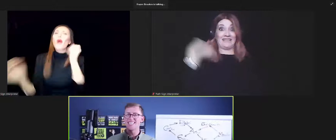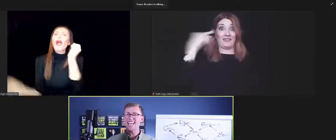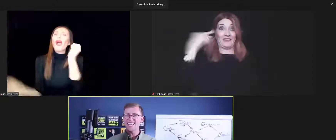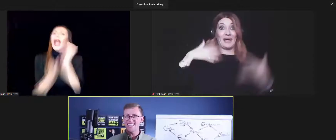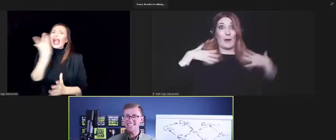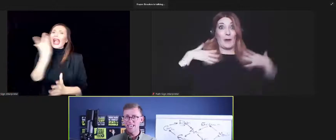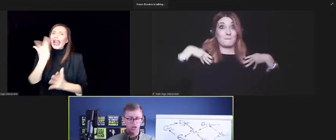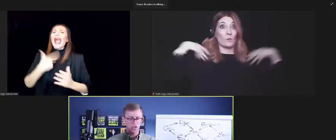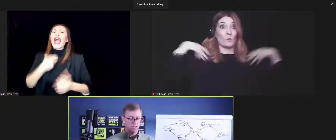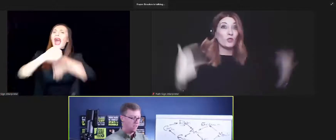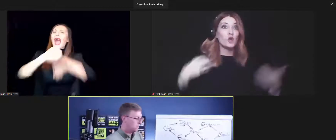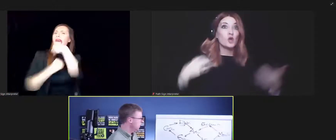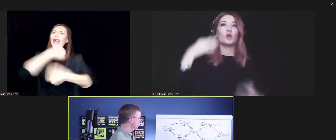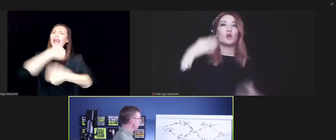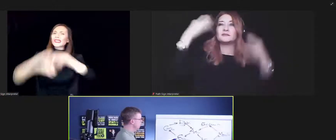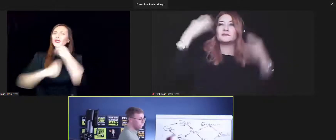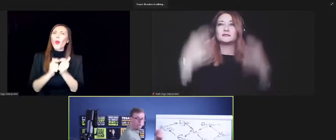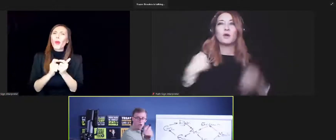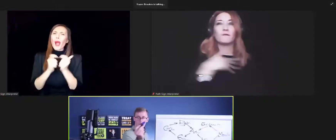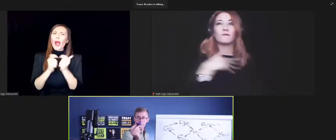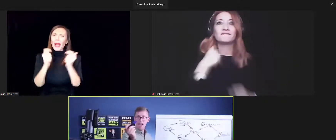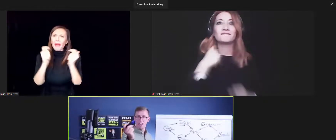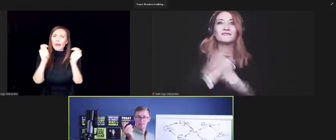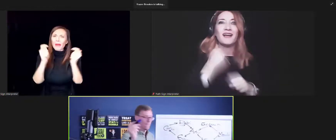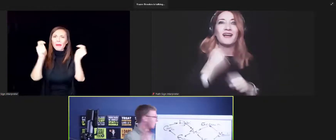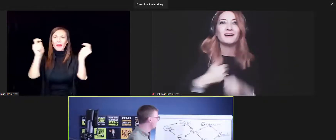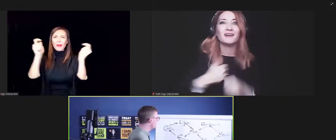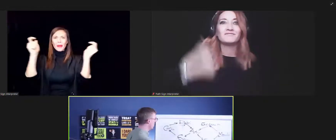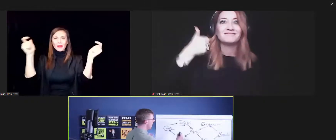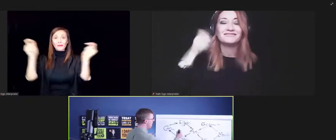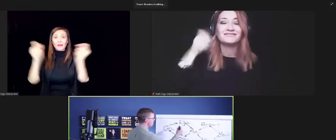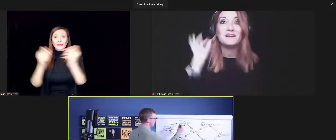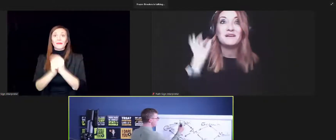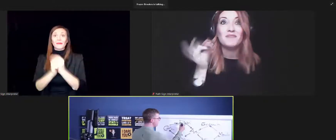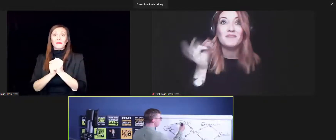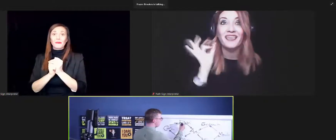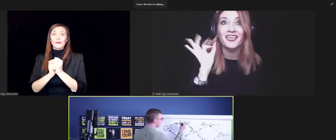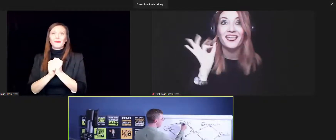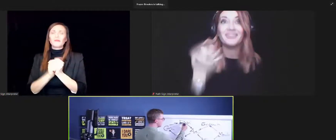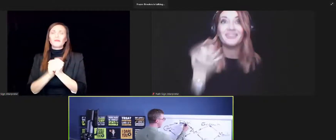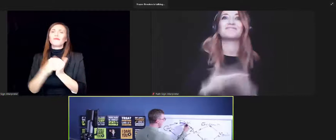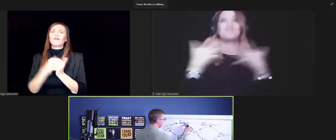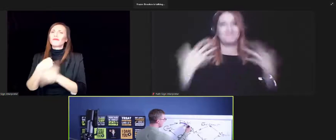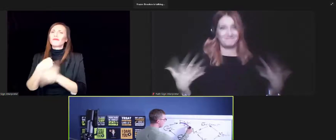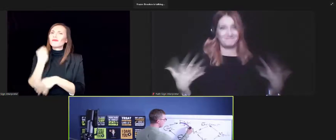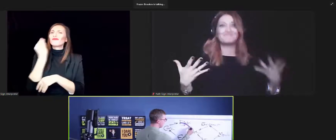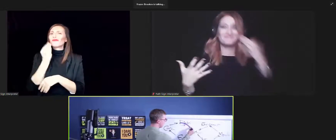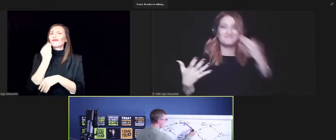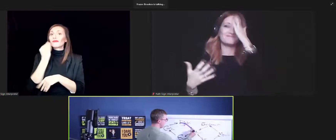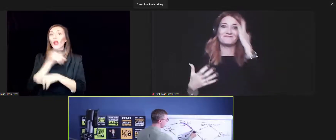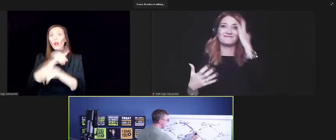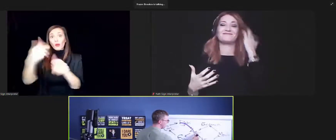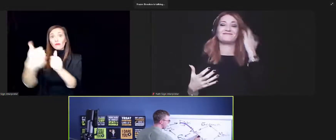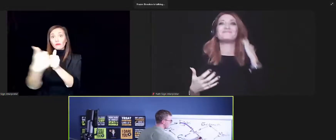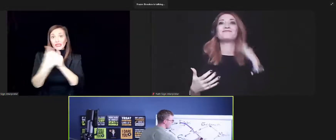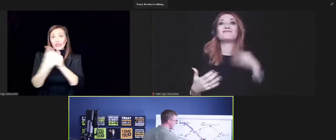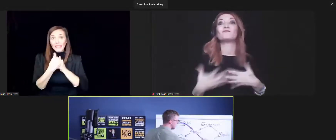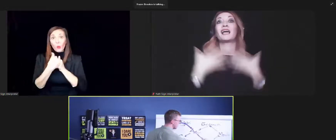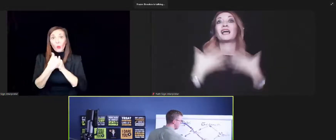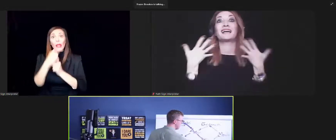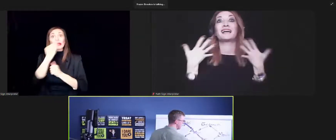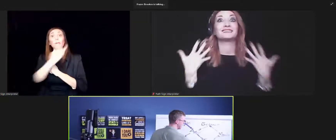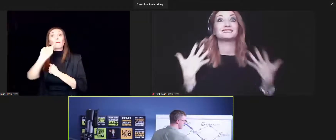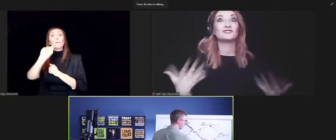that's like this. Follow my pen. Belief creates action. A lot of action